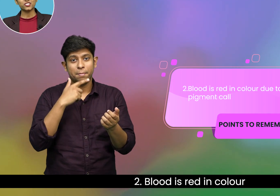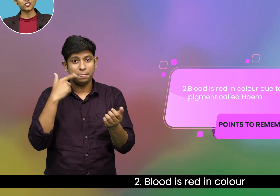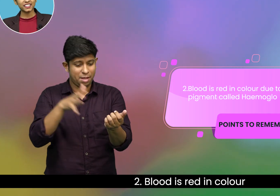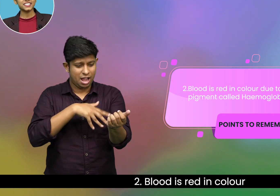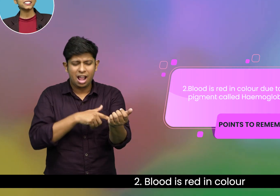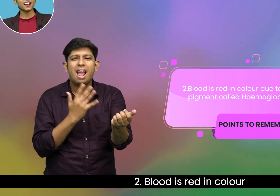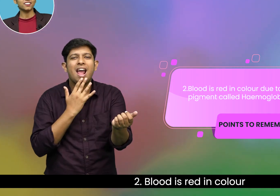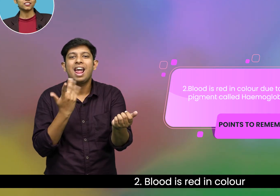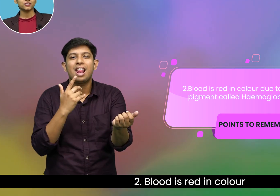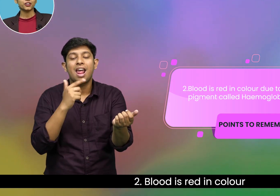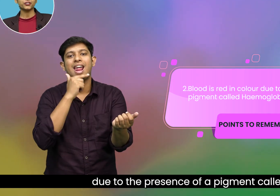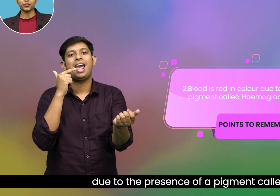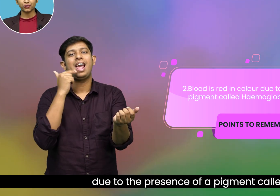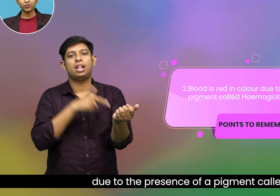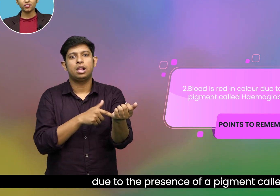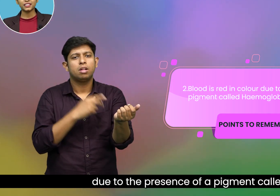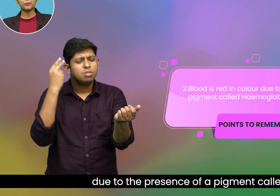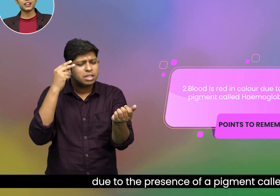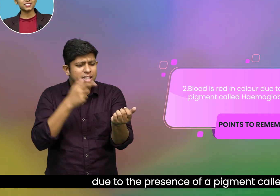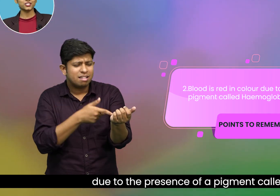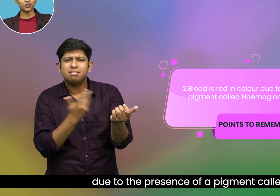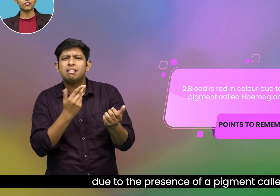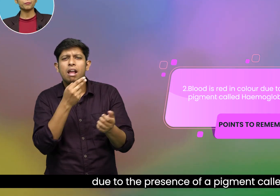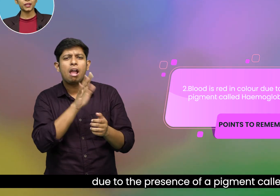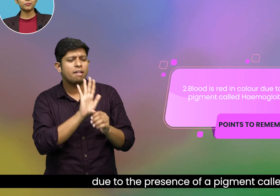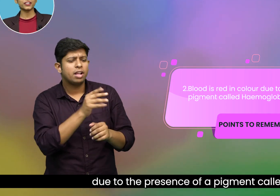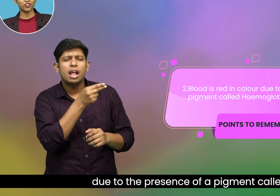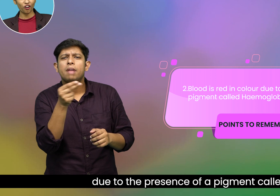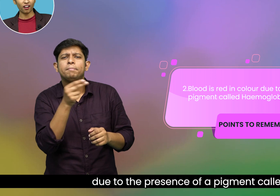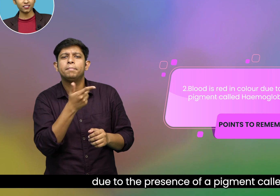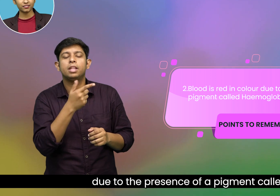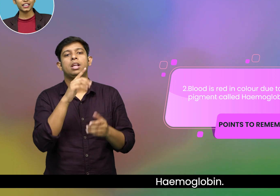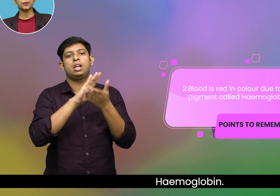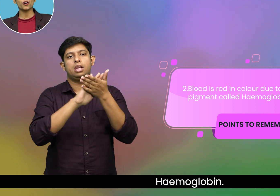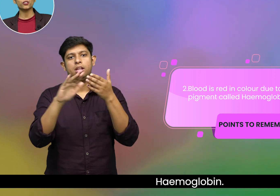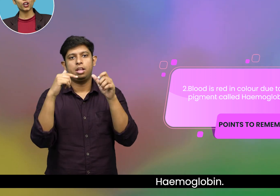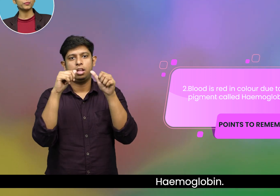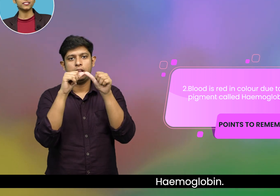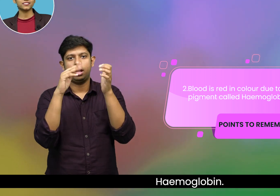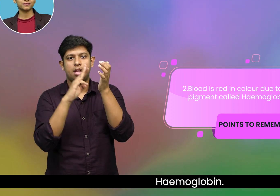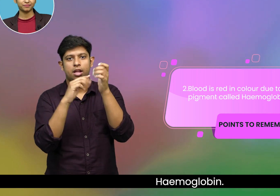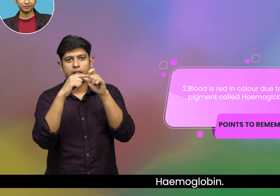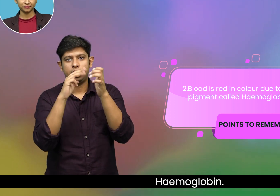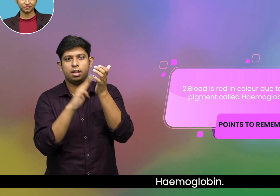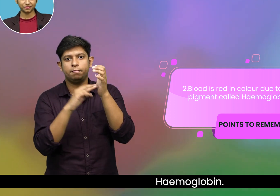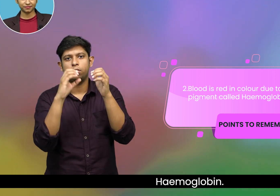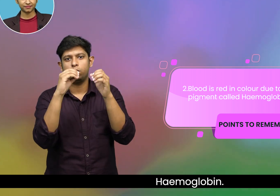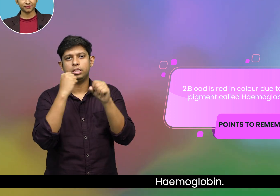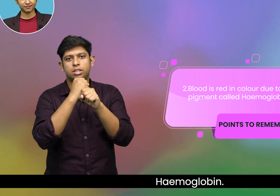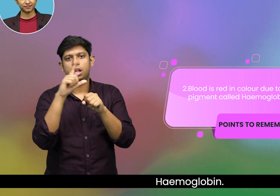Blood is red in color due to the presence of a pigment called hemoglobin.